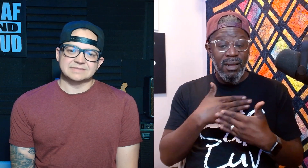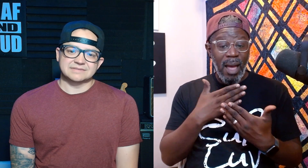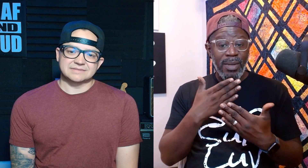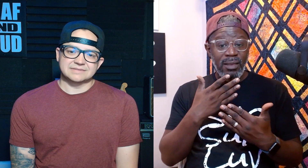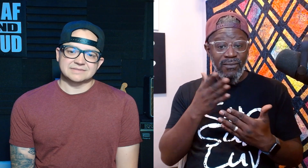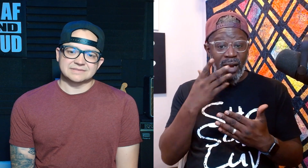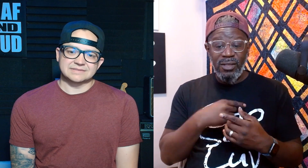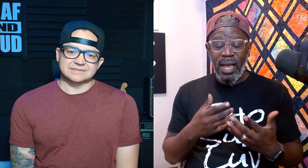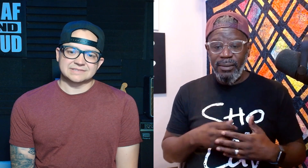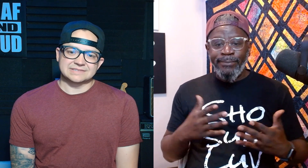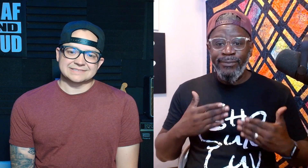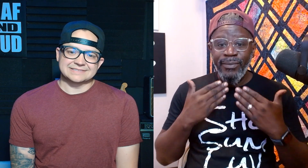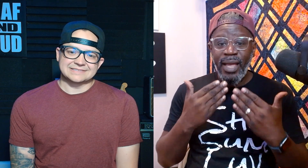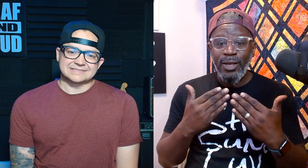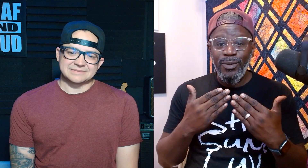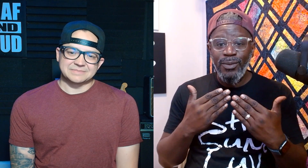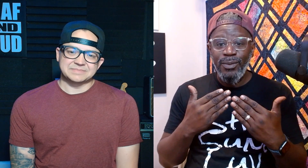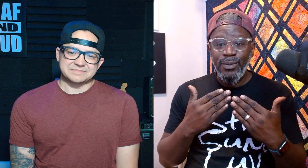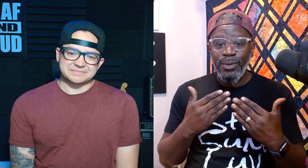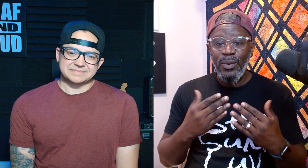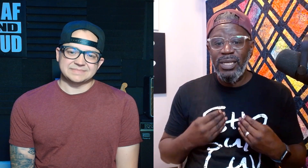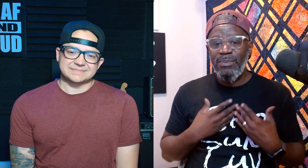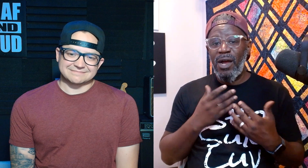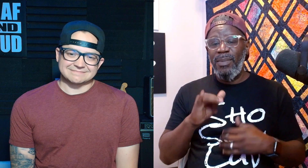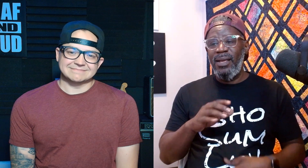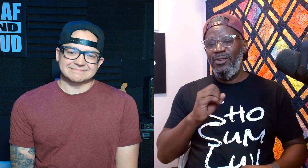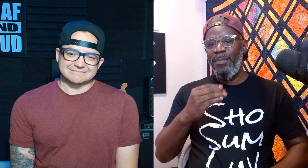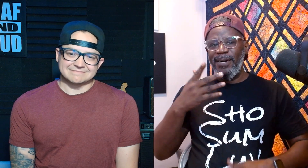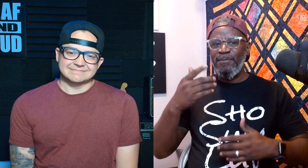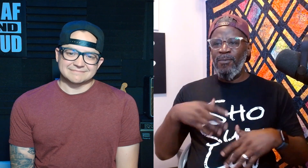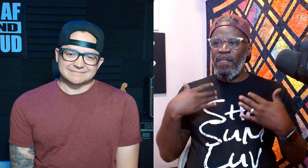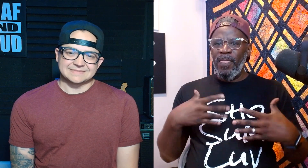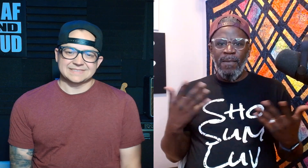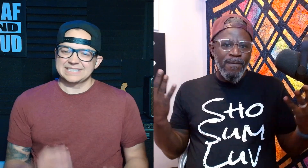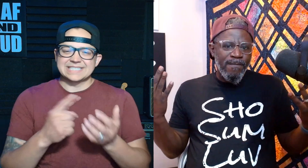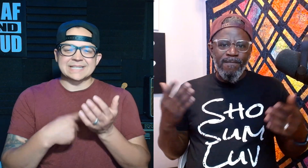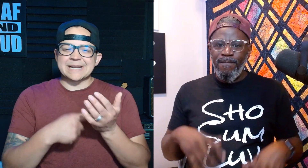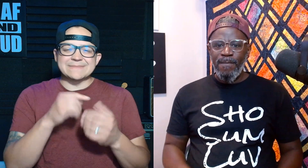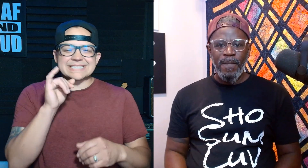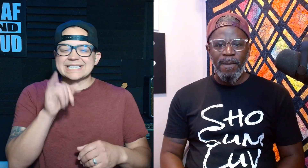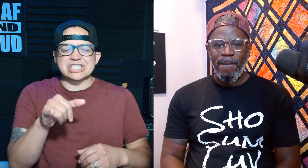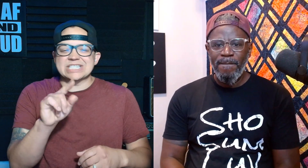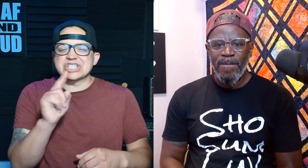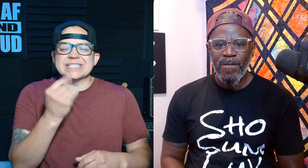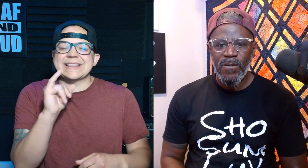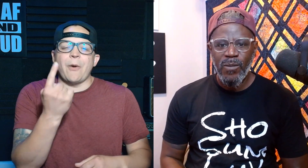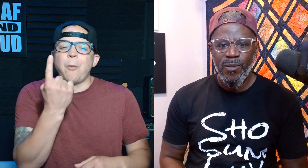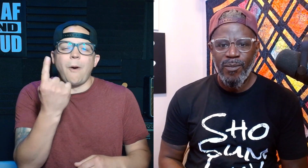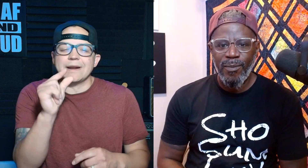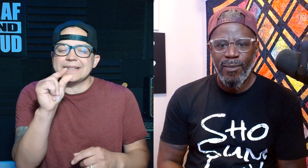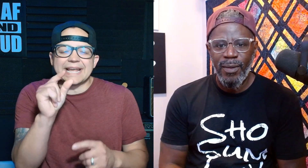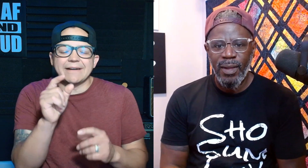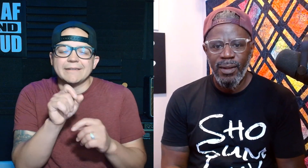said, happy Father's Day. Thank you. He was inspired by that. So, but sometimes it's just